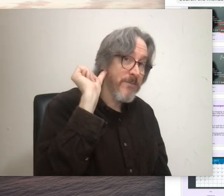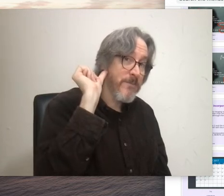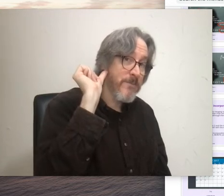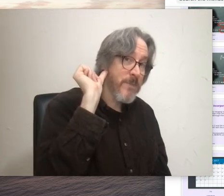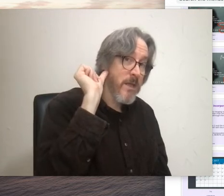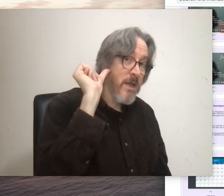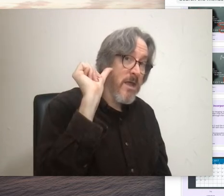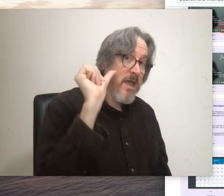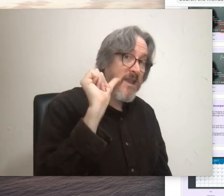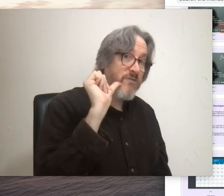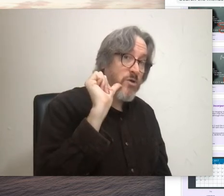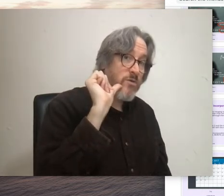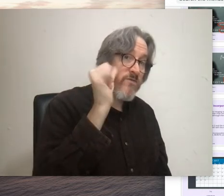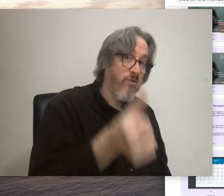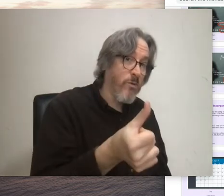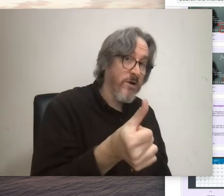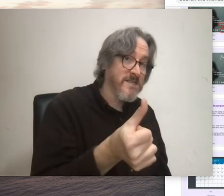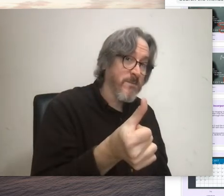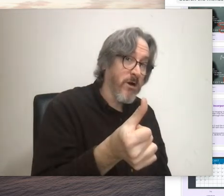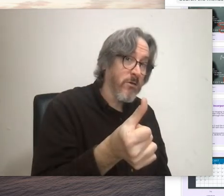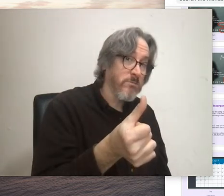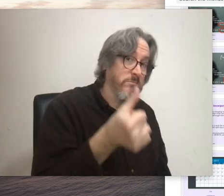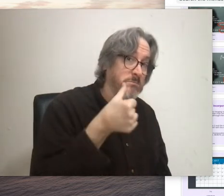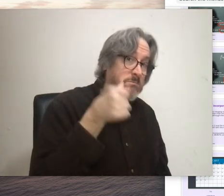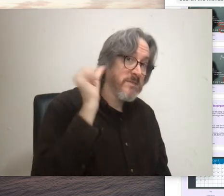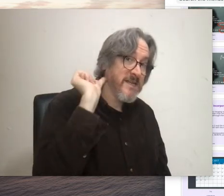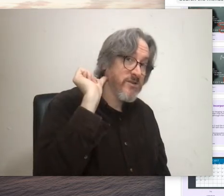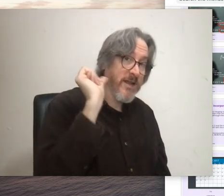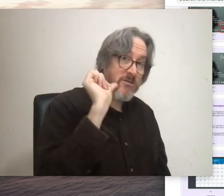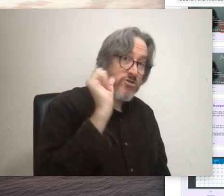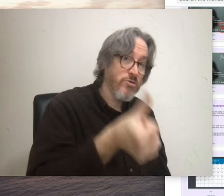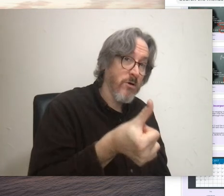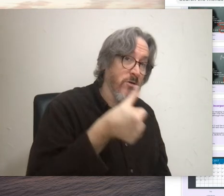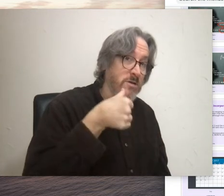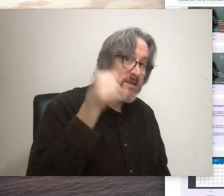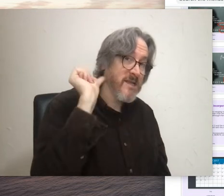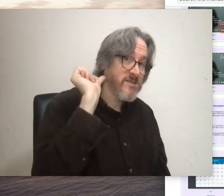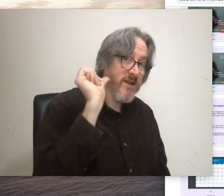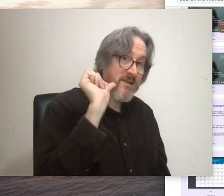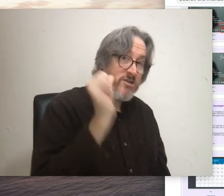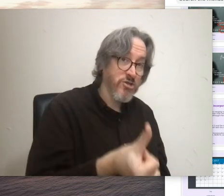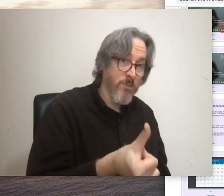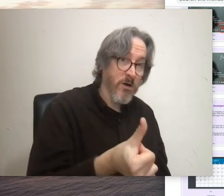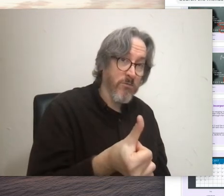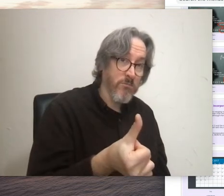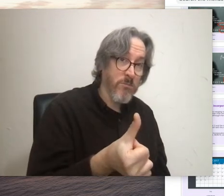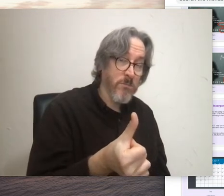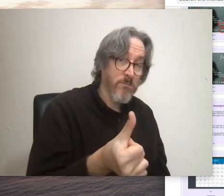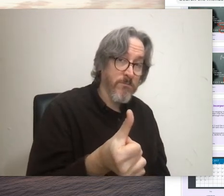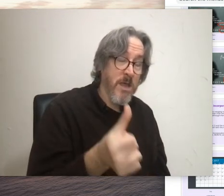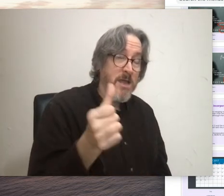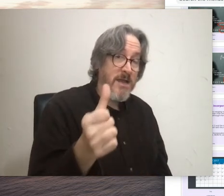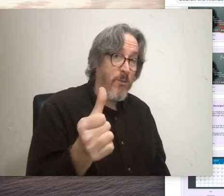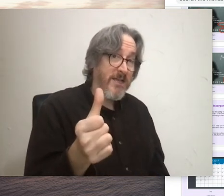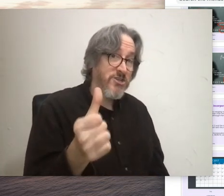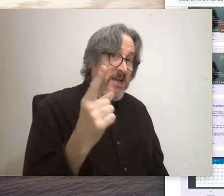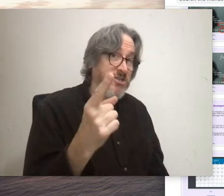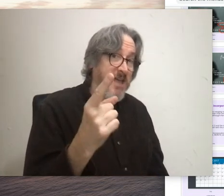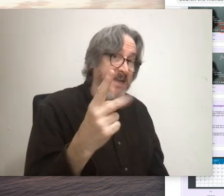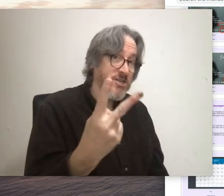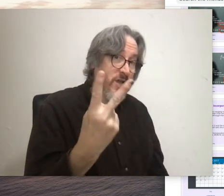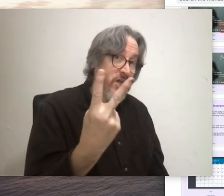Yesterday, and if you go forward, it's tomorrow. Yesterday, tomorrow. Yesterday, tomorrow. Now we